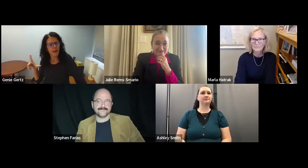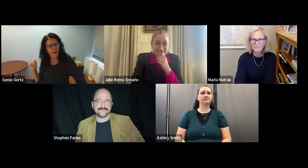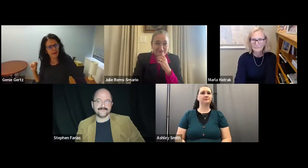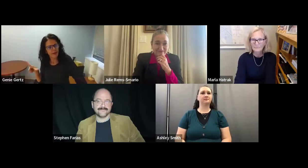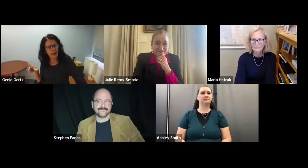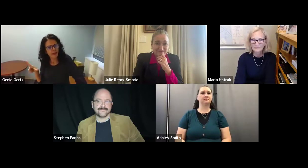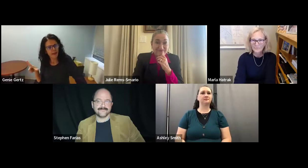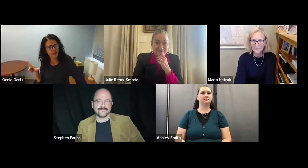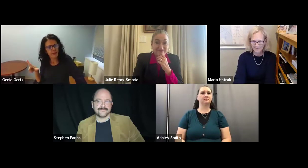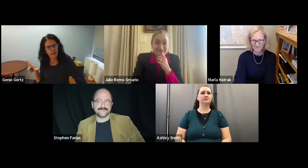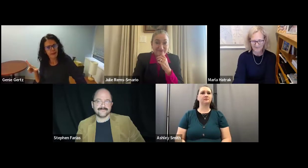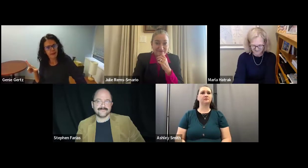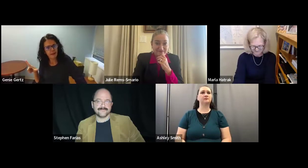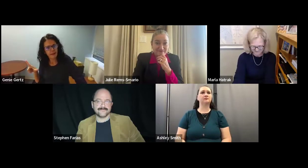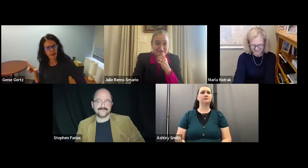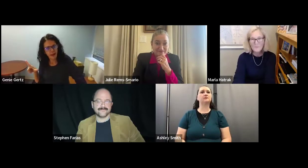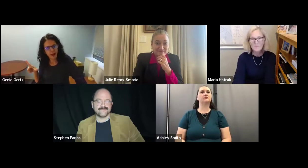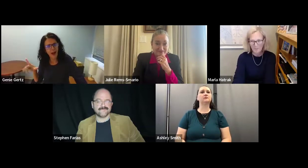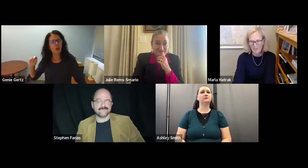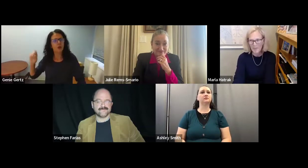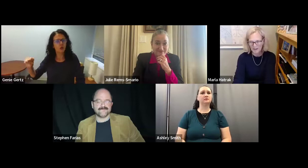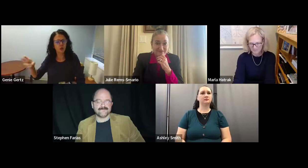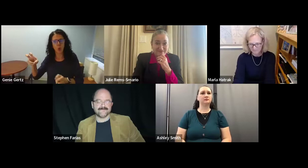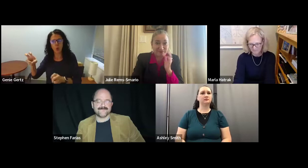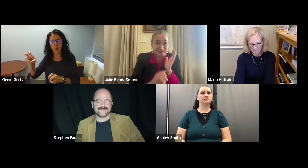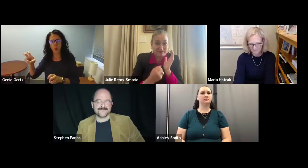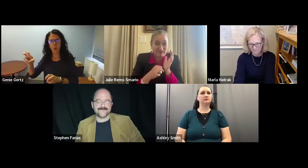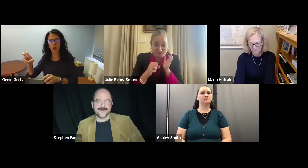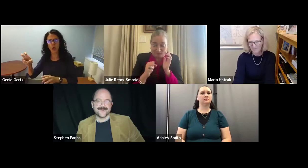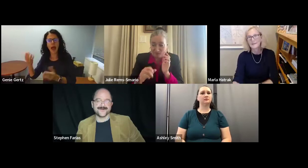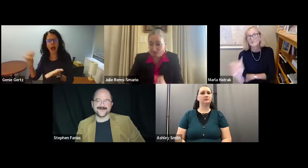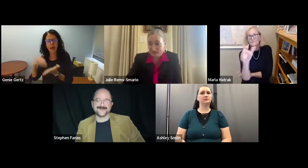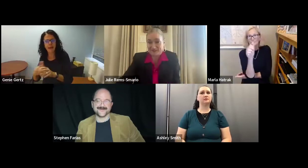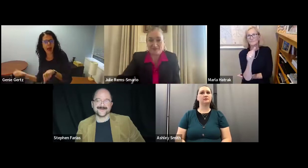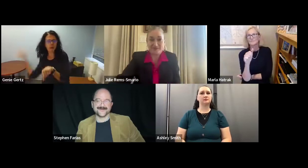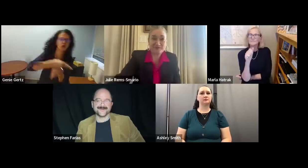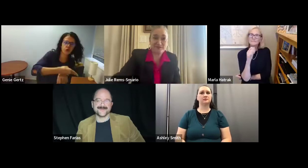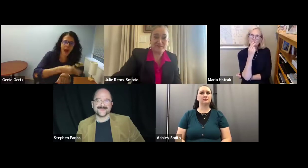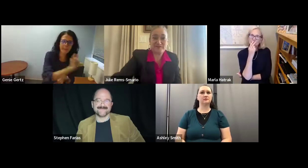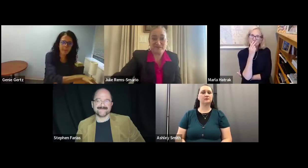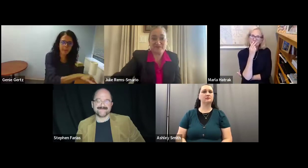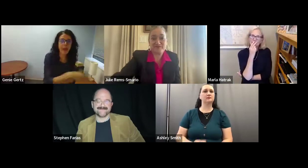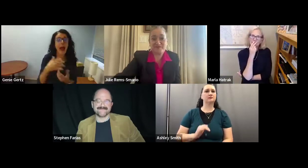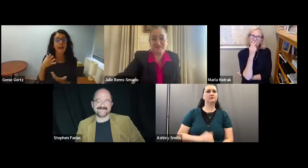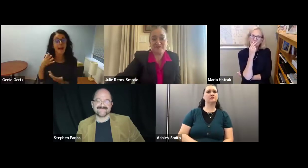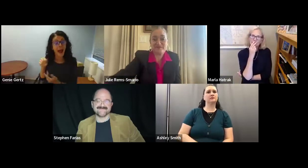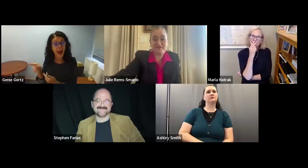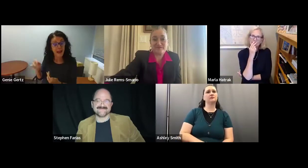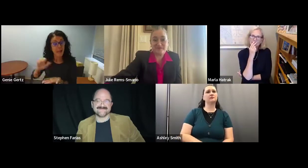with the mechanics, they have LSL, right? So they are